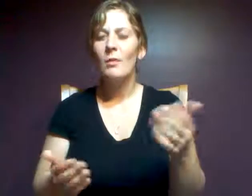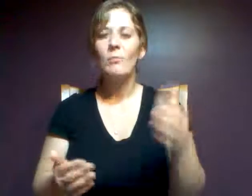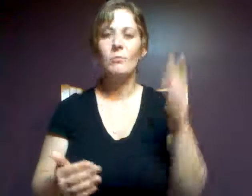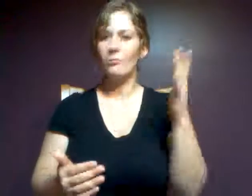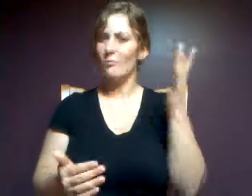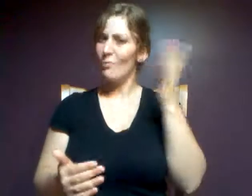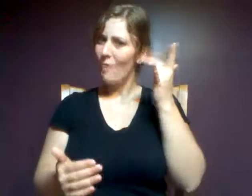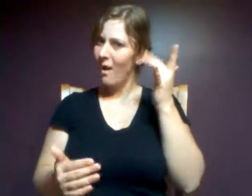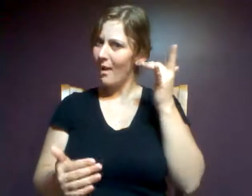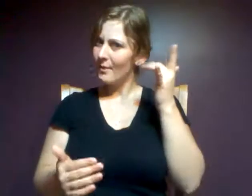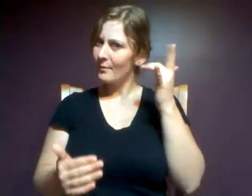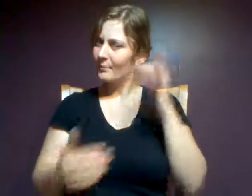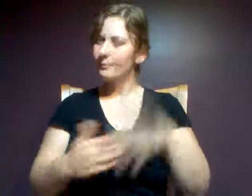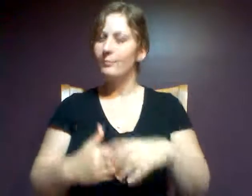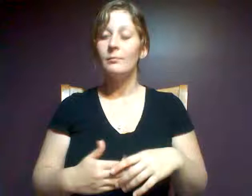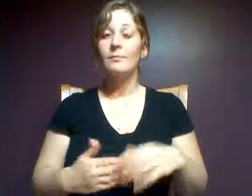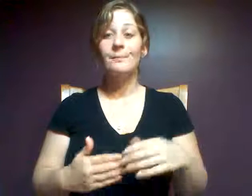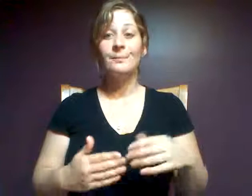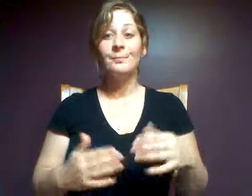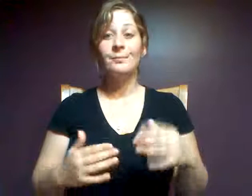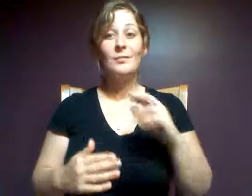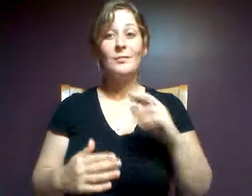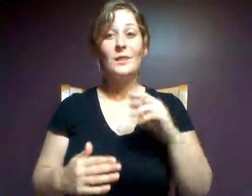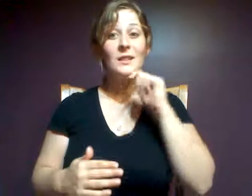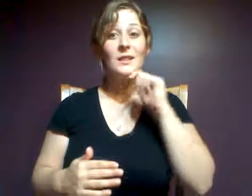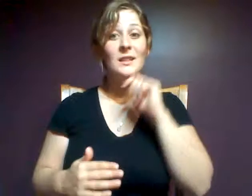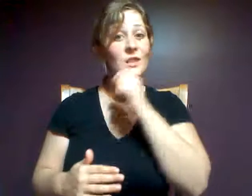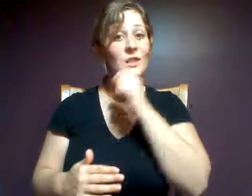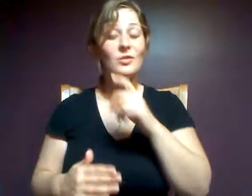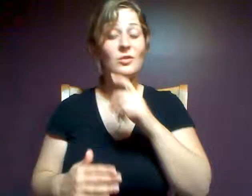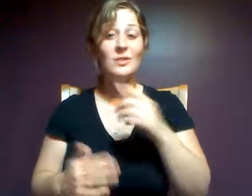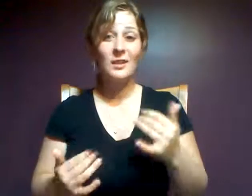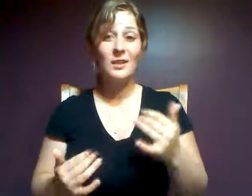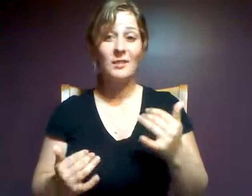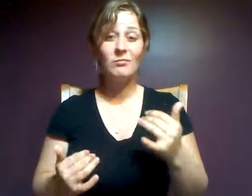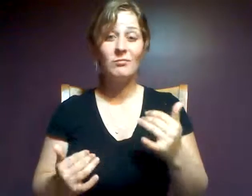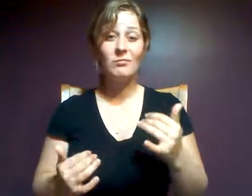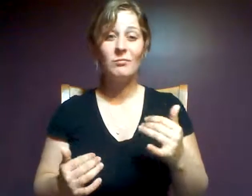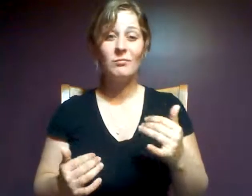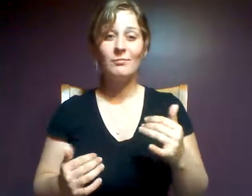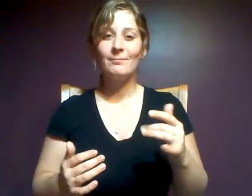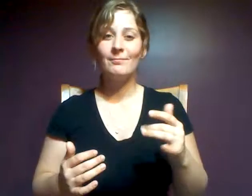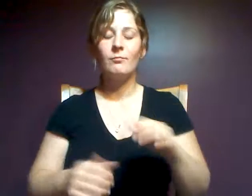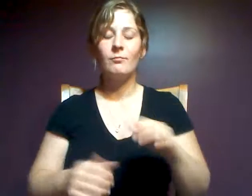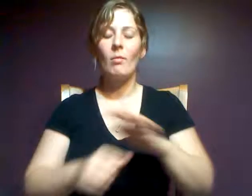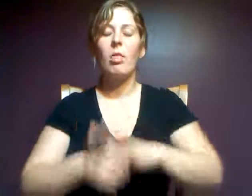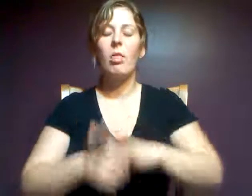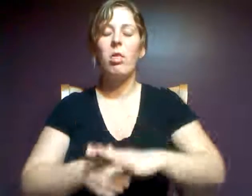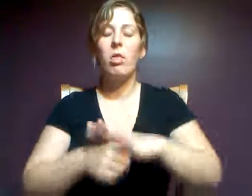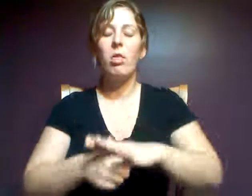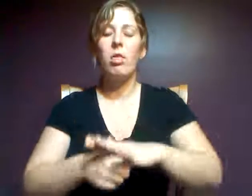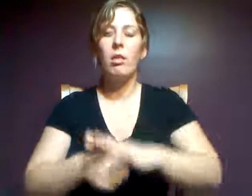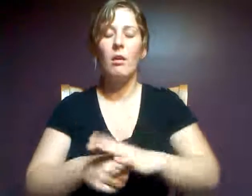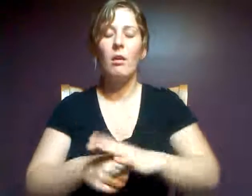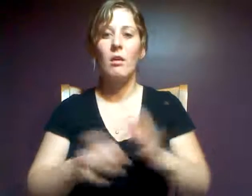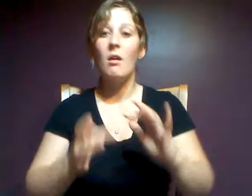today's teenagers are rarely alone. They're under pressure to be online and available at all times.